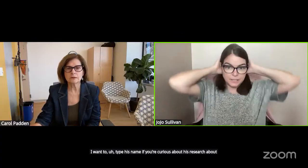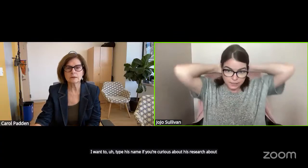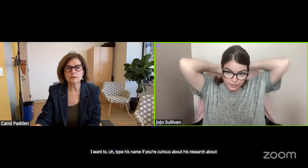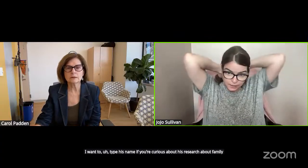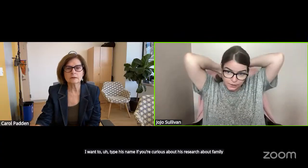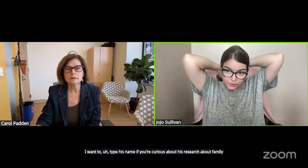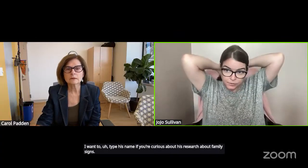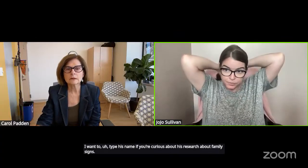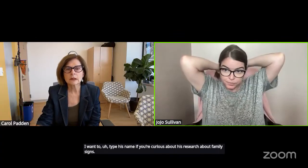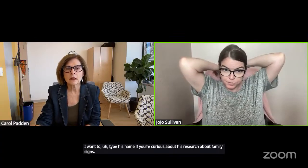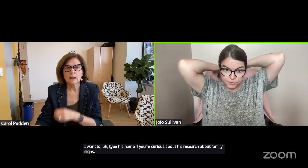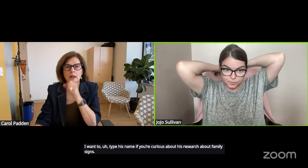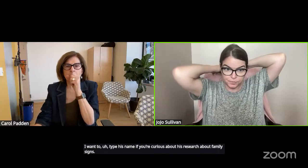signs.